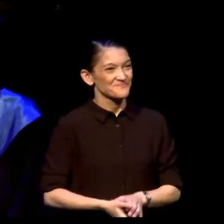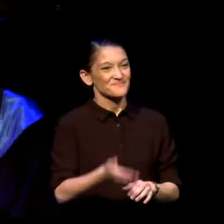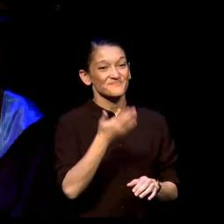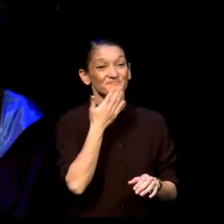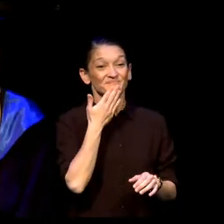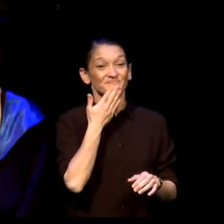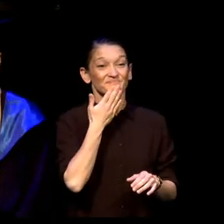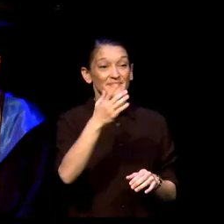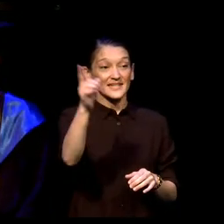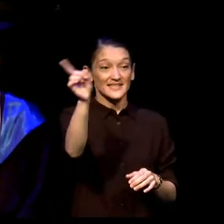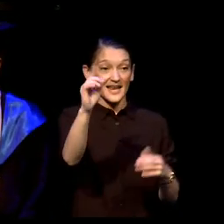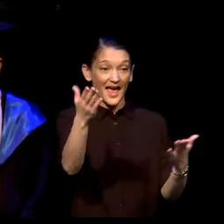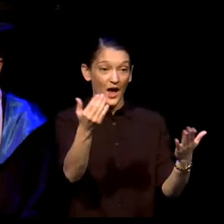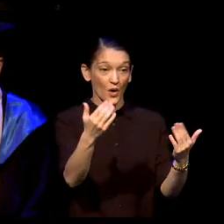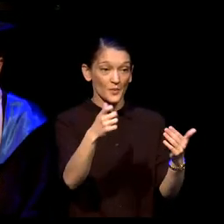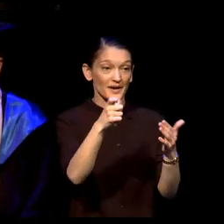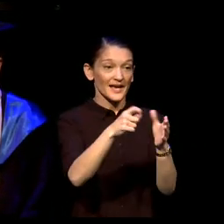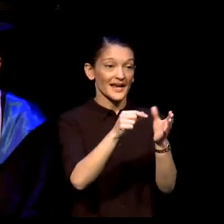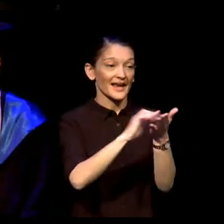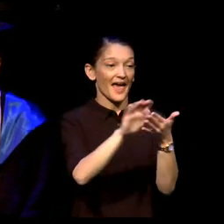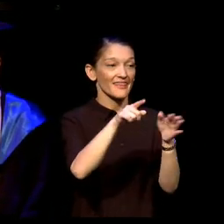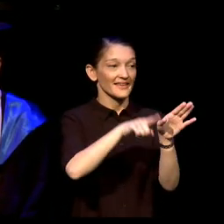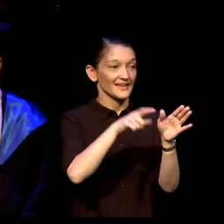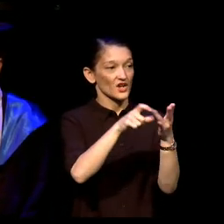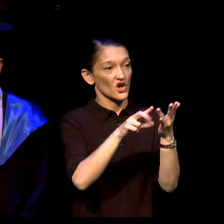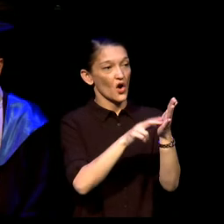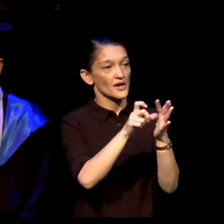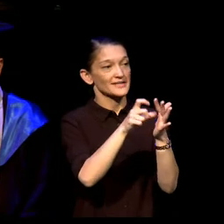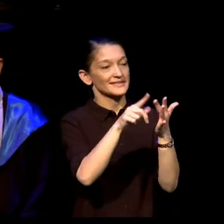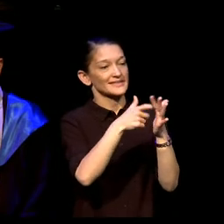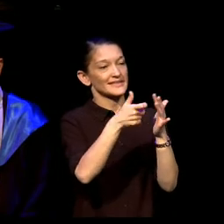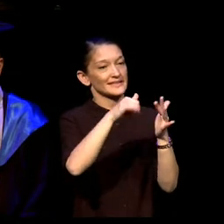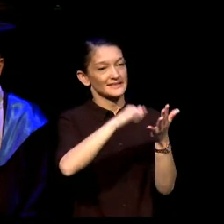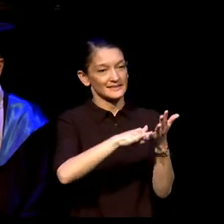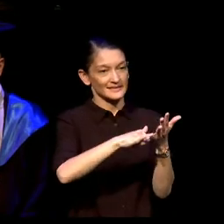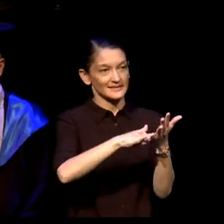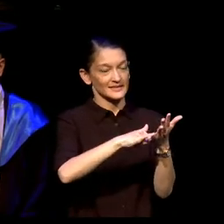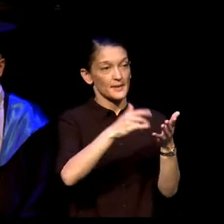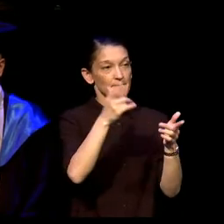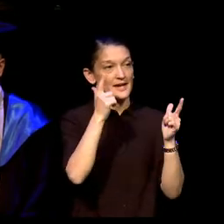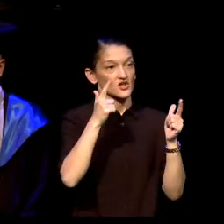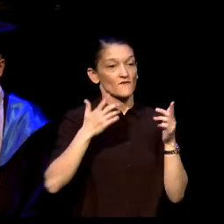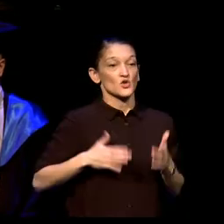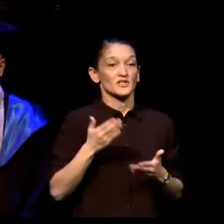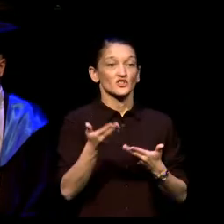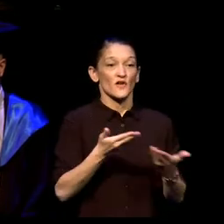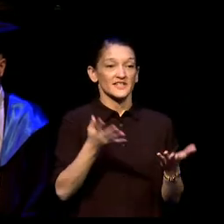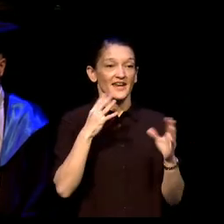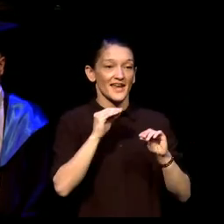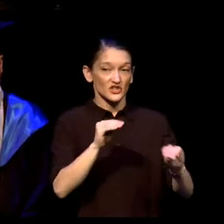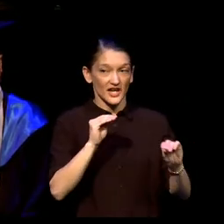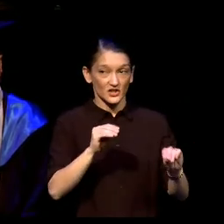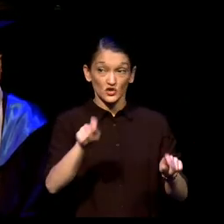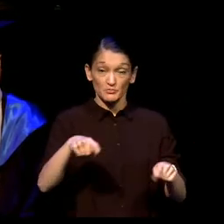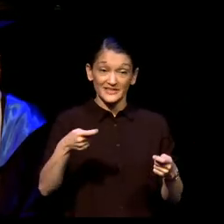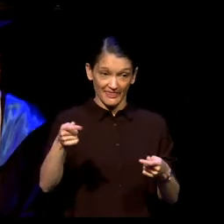Please now welcome Kathy Kondikas, Manager of Human Services and Education, to present their department awards.